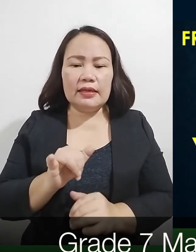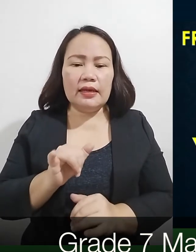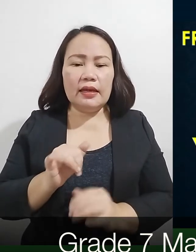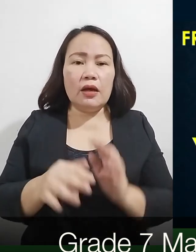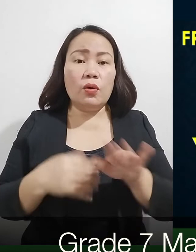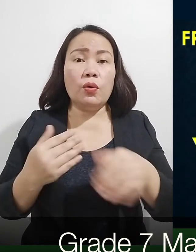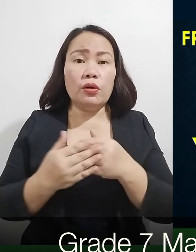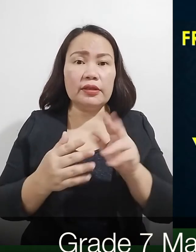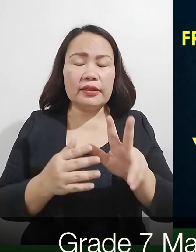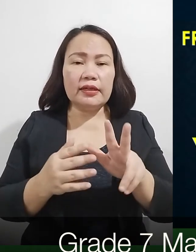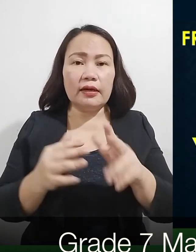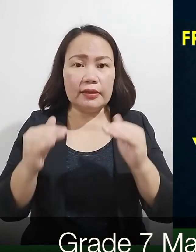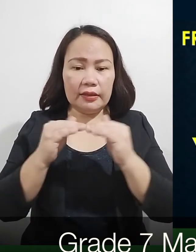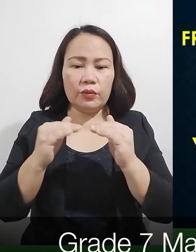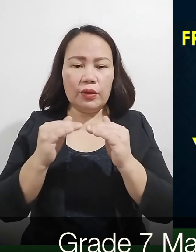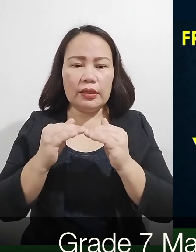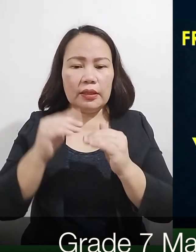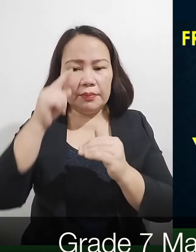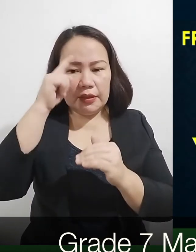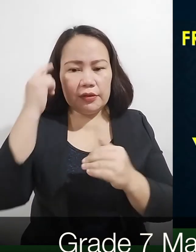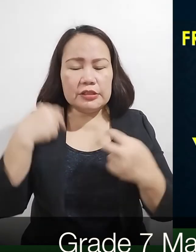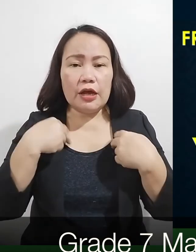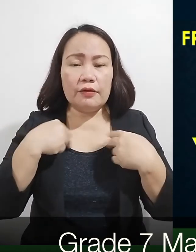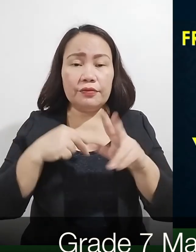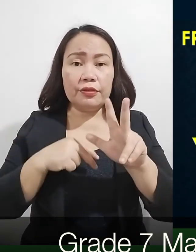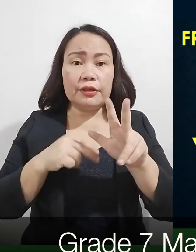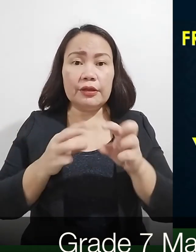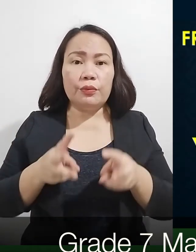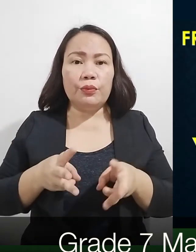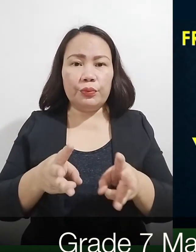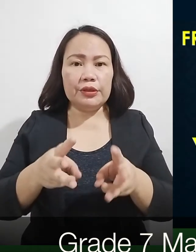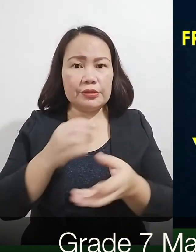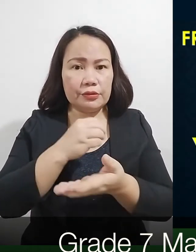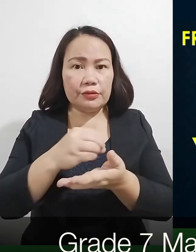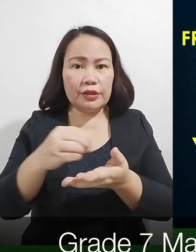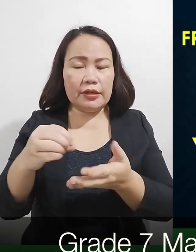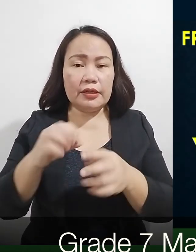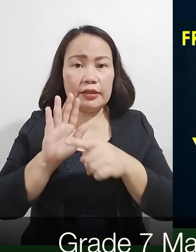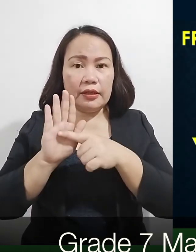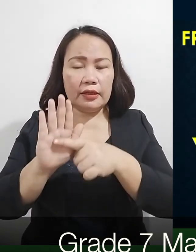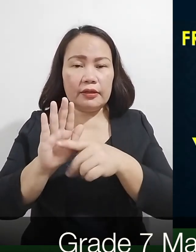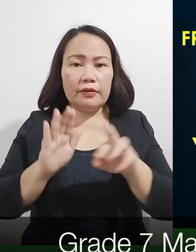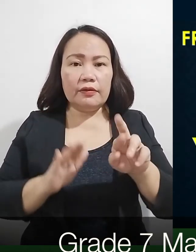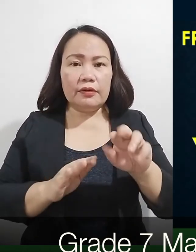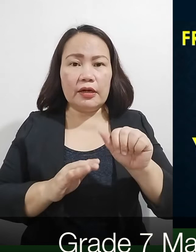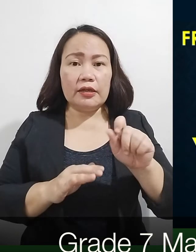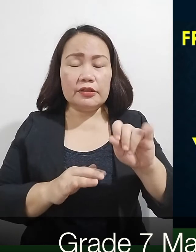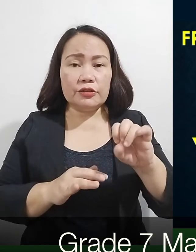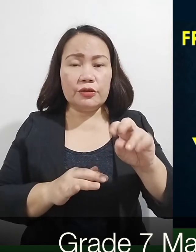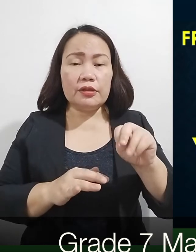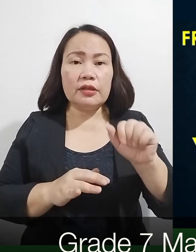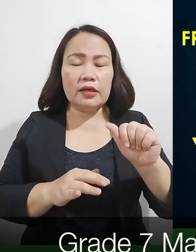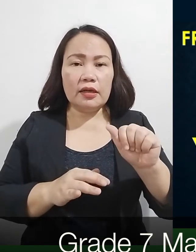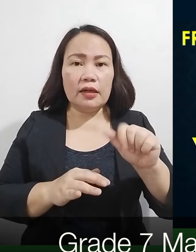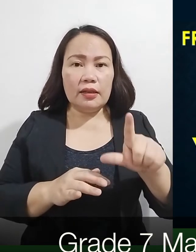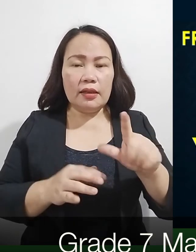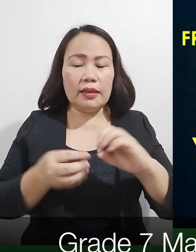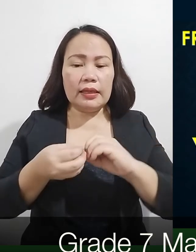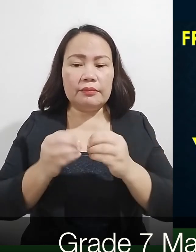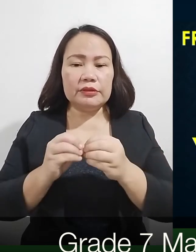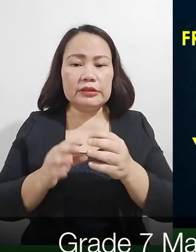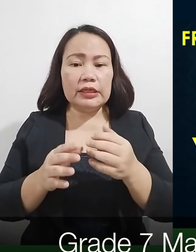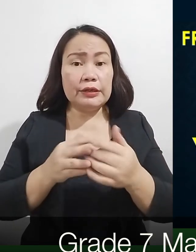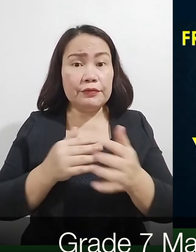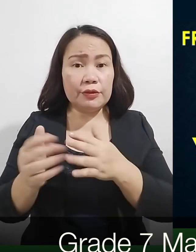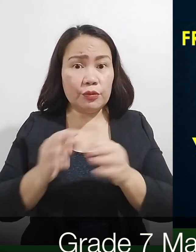Yes. They are all equal because there are 3 ways to write a negative rational number. So, even